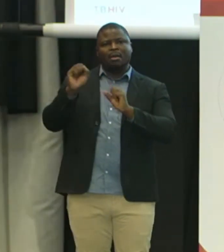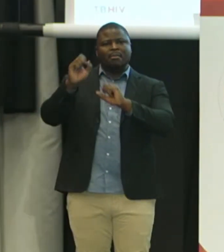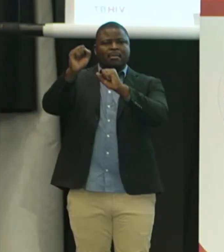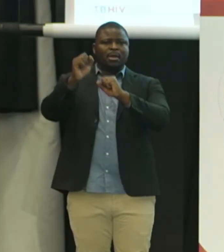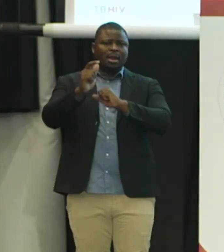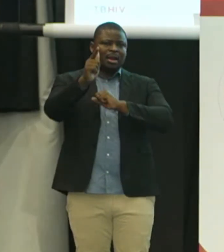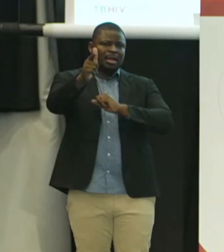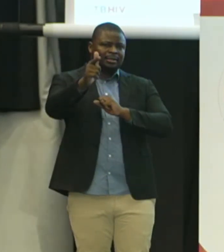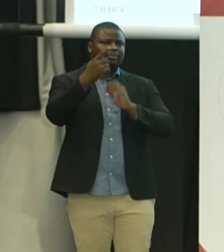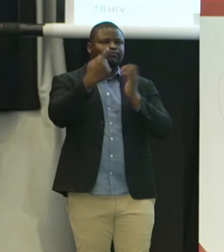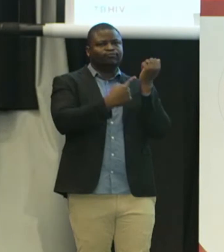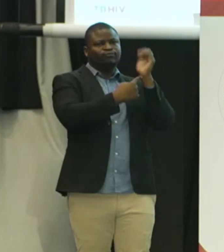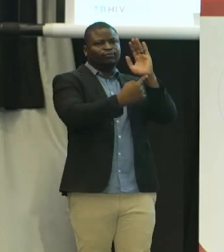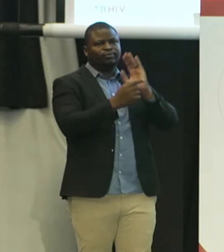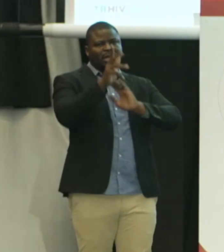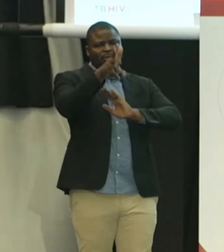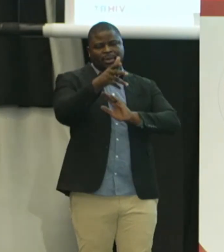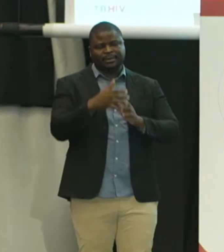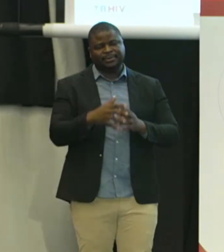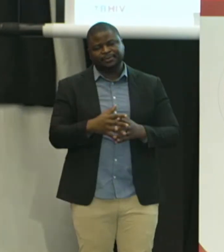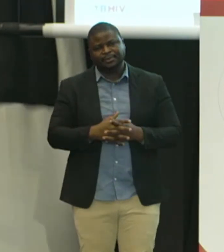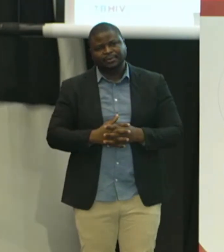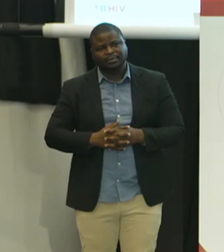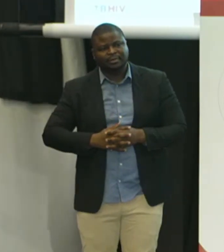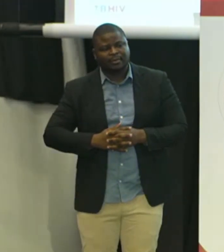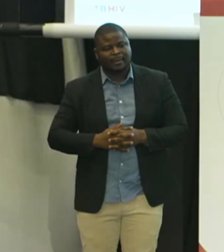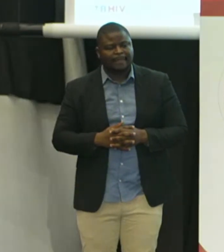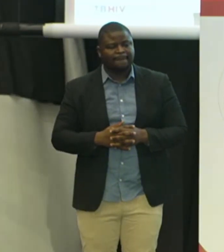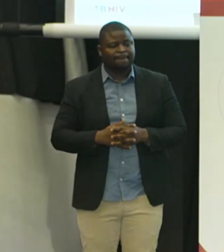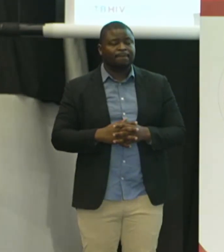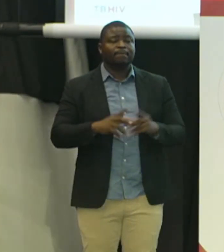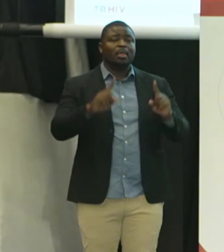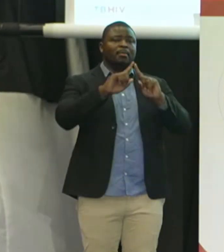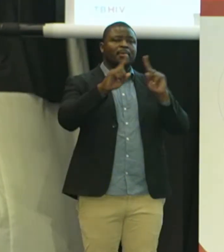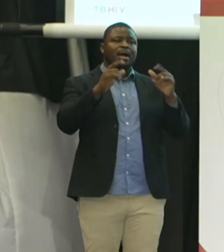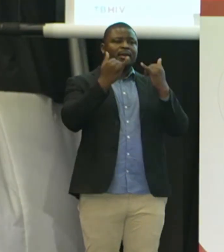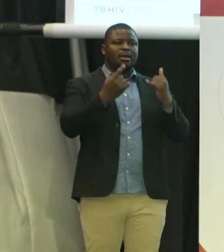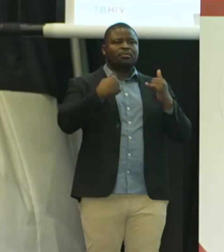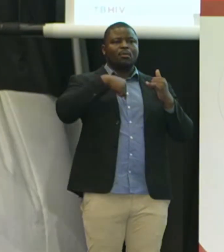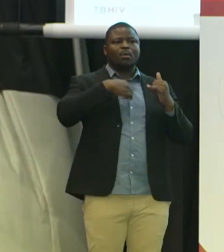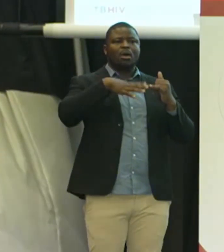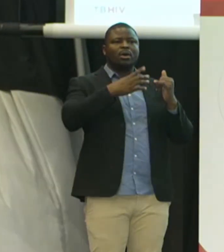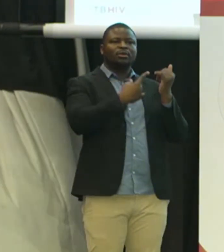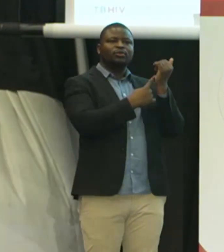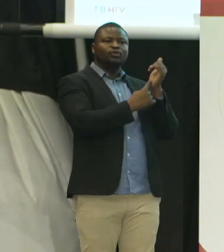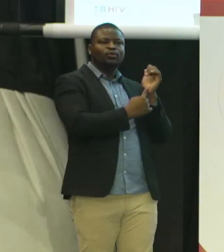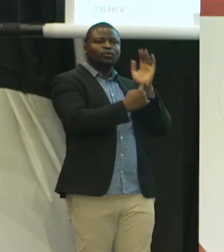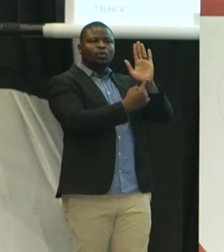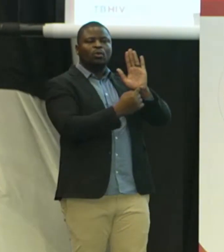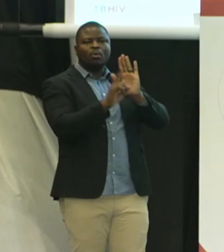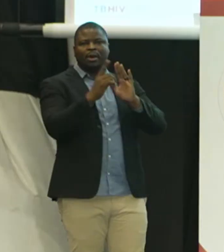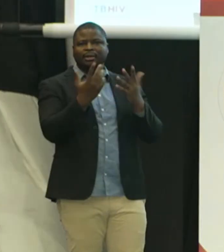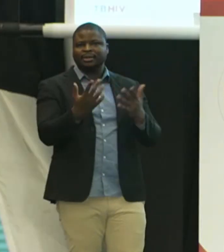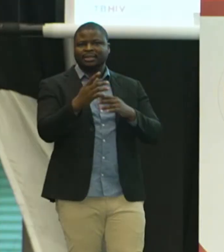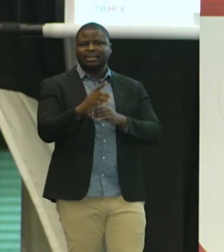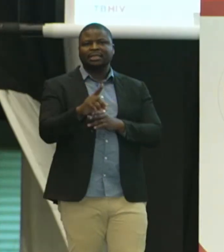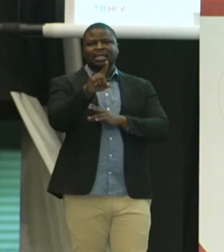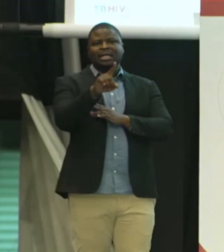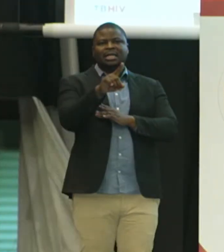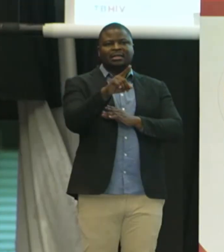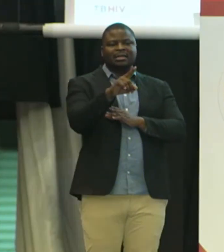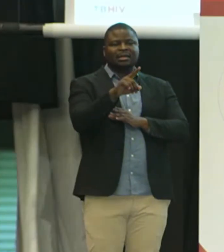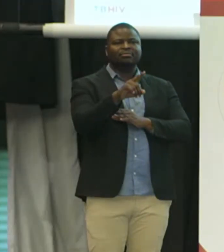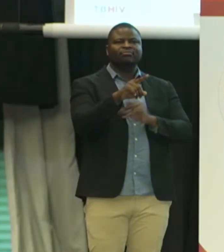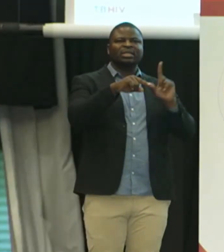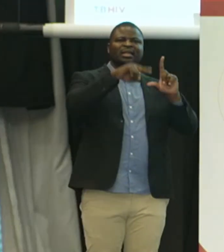experience stigma or discrimination, and I just want to see this particular GAM indicators, global AIDS monitoring